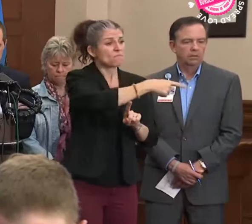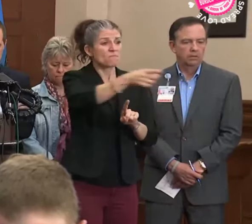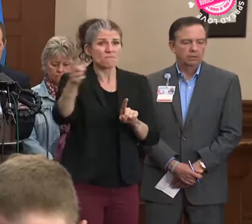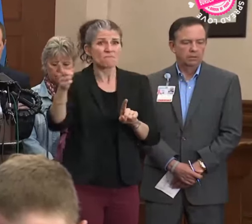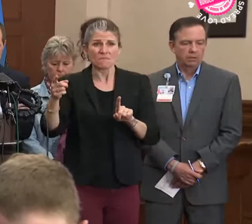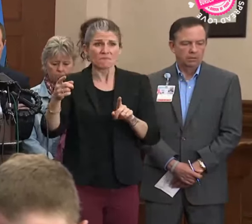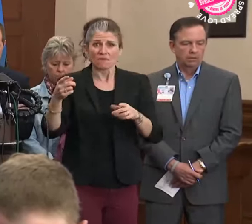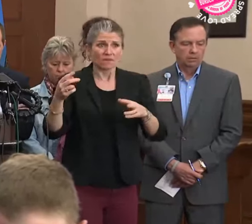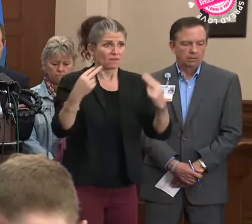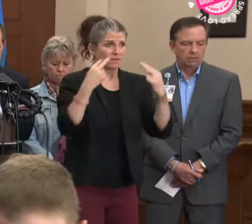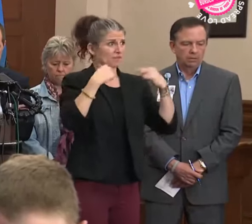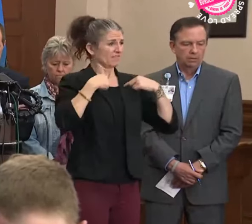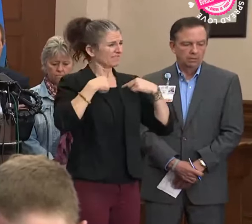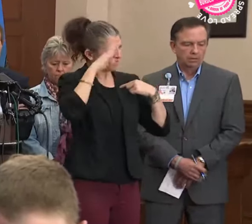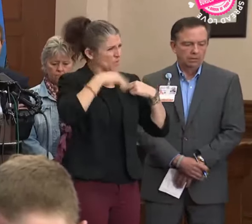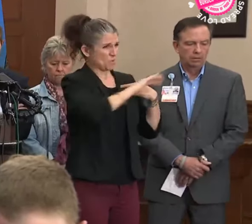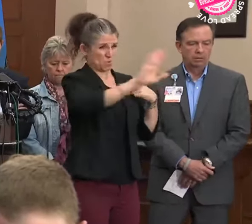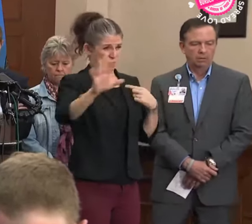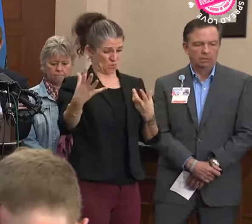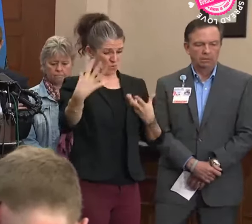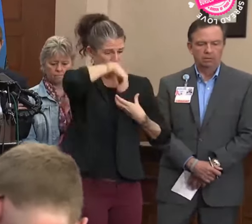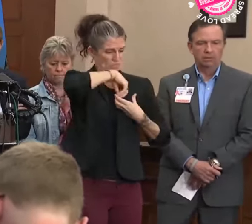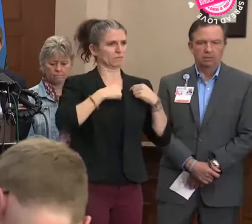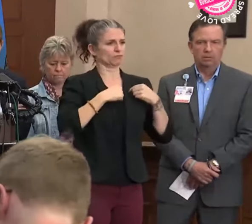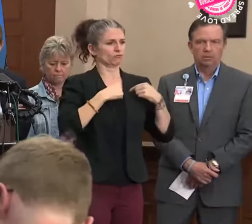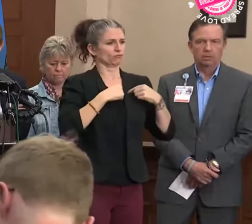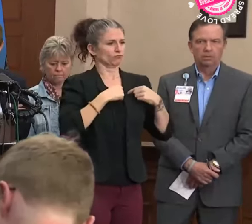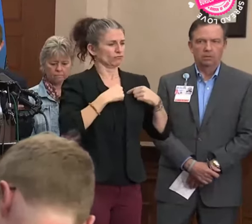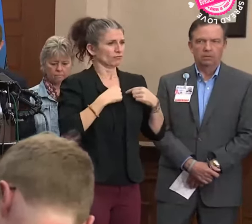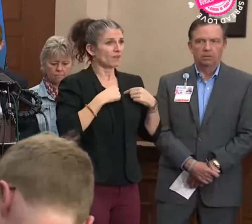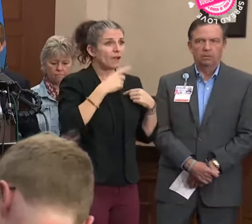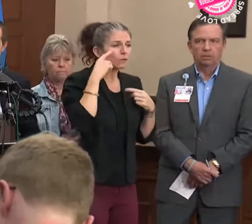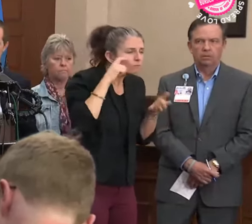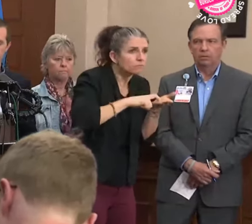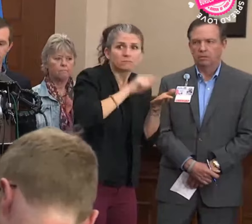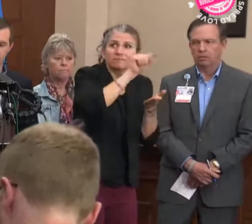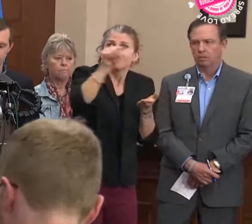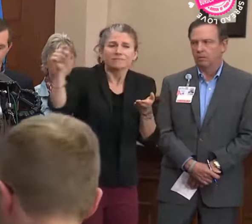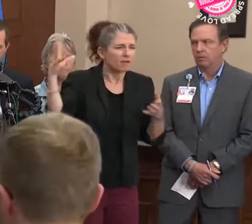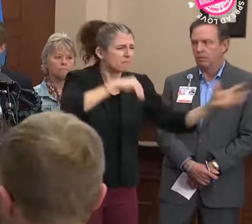Maine and of people throughout our nation. Thank